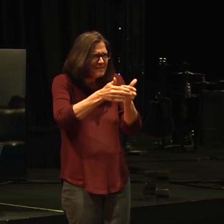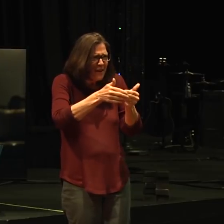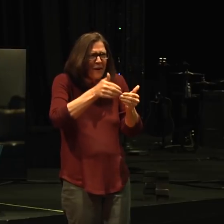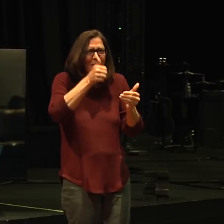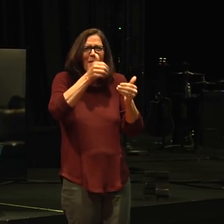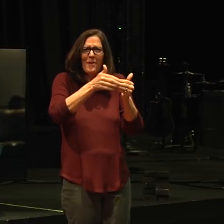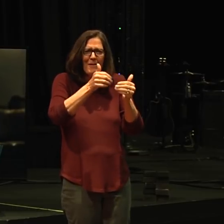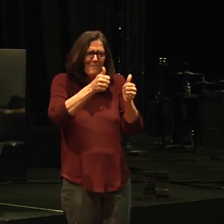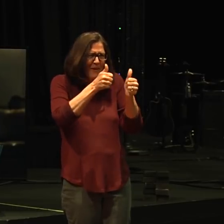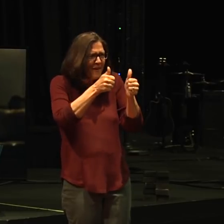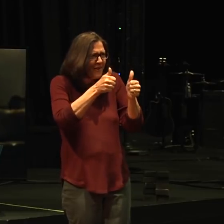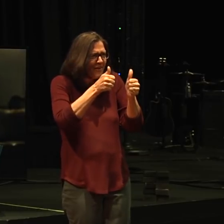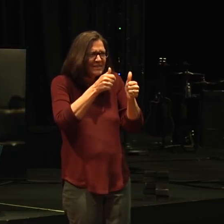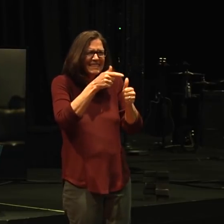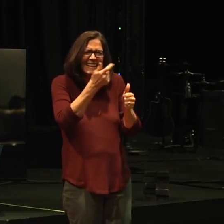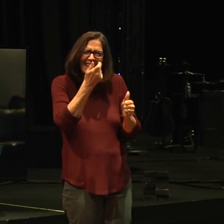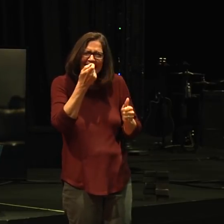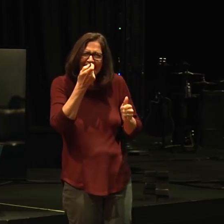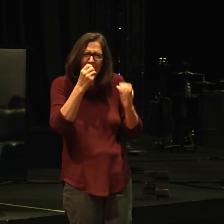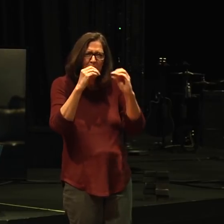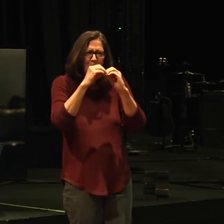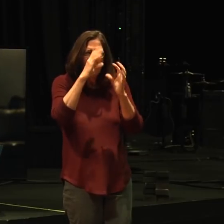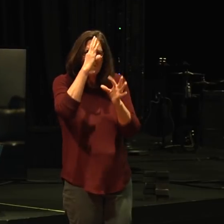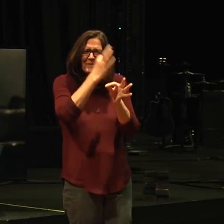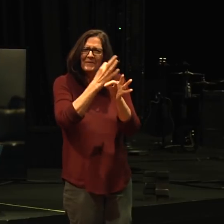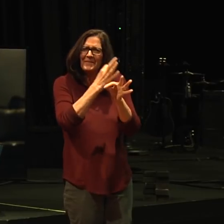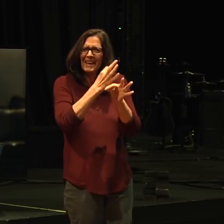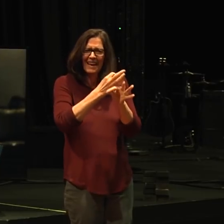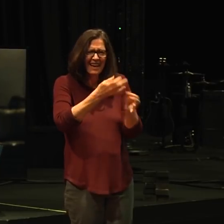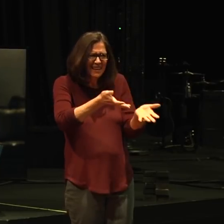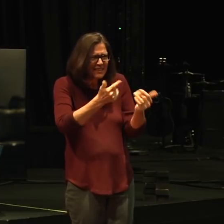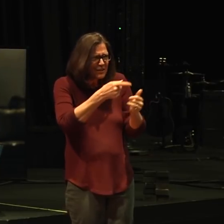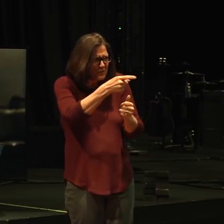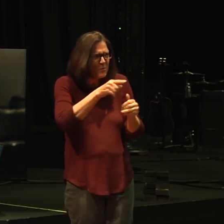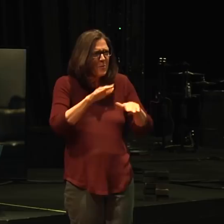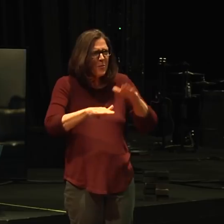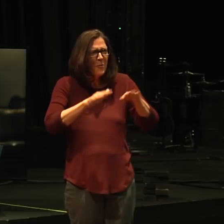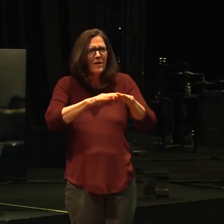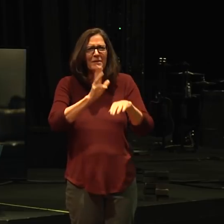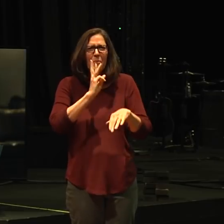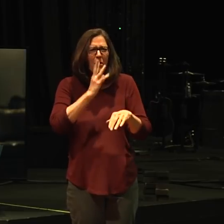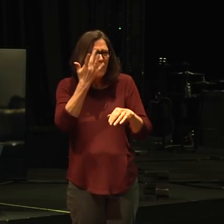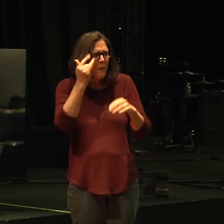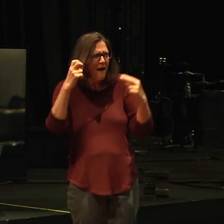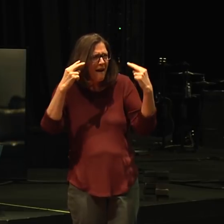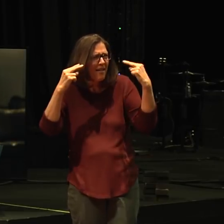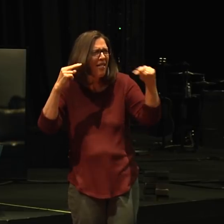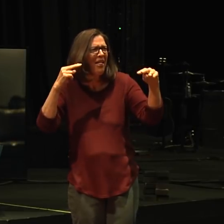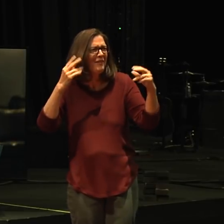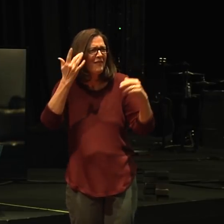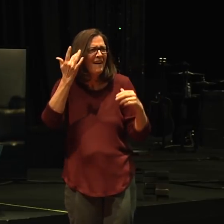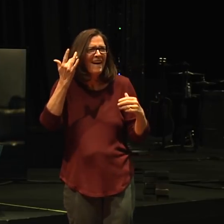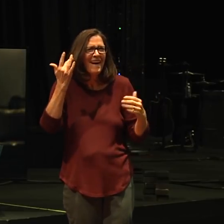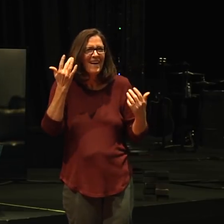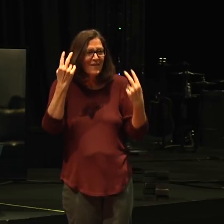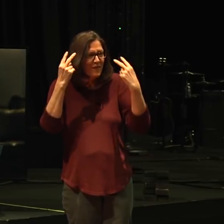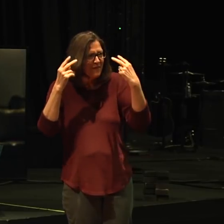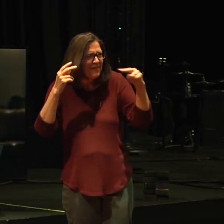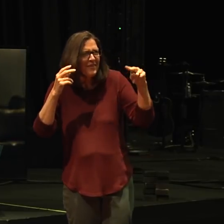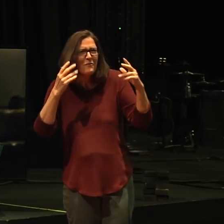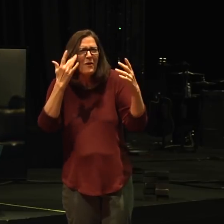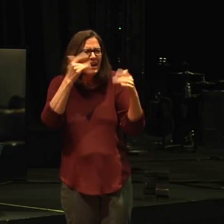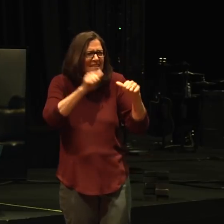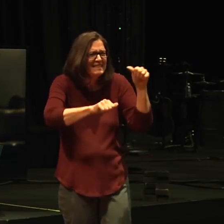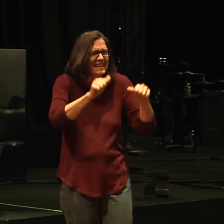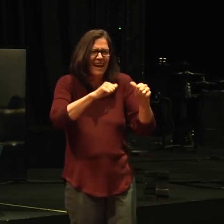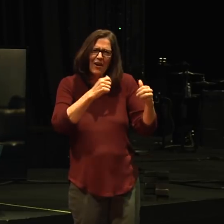there. You had just a little bit of faith. Dude, you walked on water. Why'd you take your eyes off of me? Why'd you doubt? Next